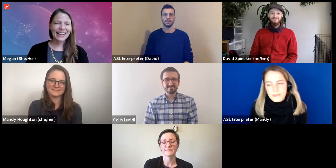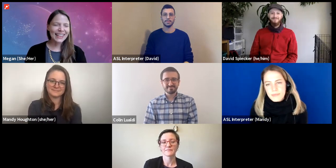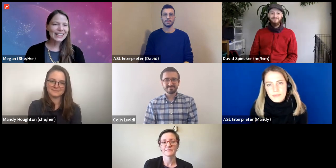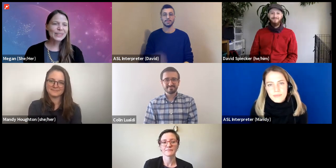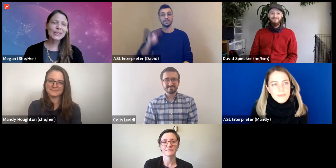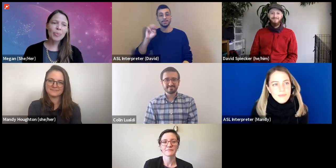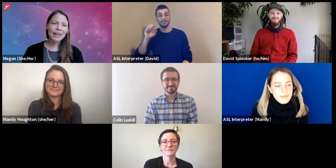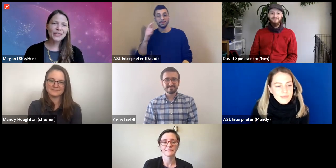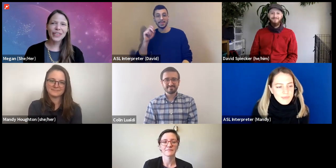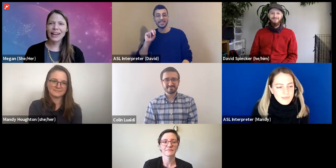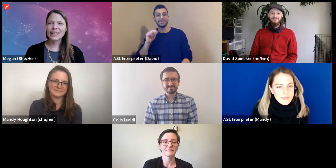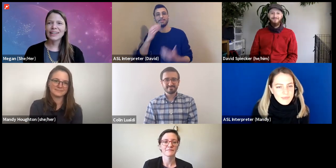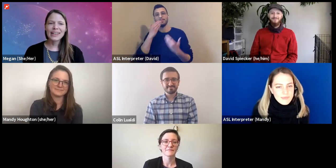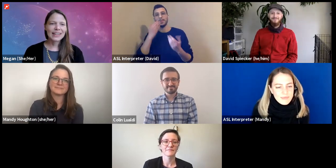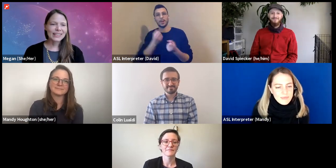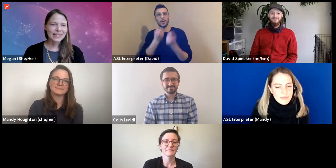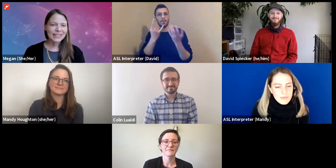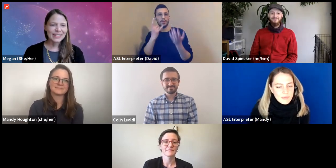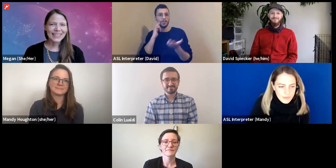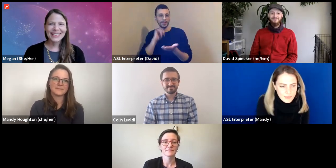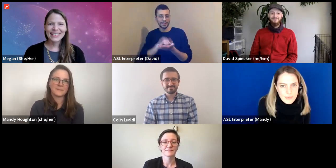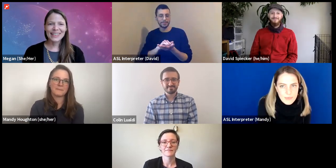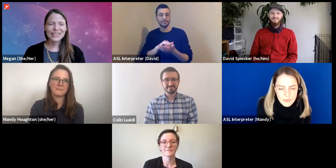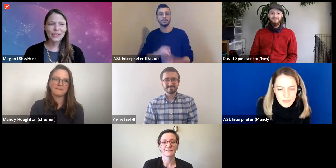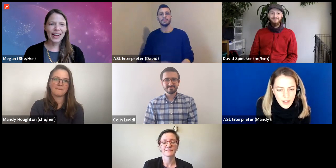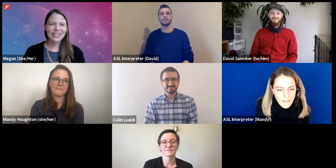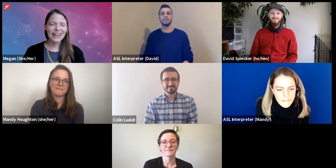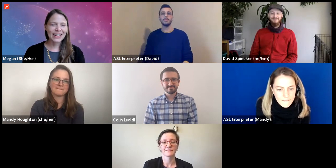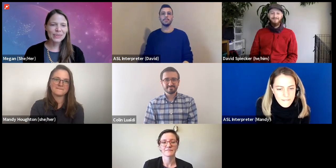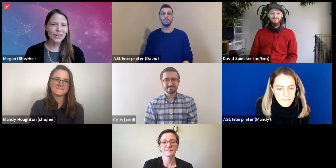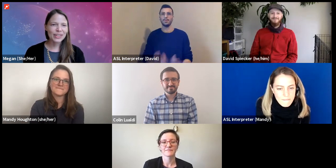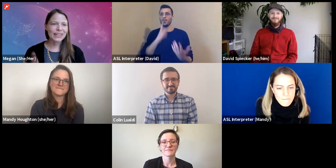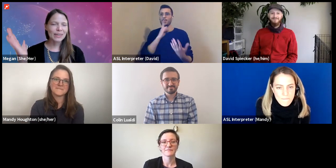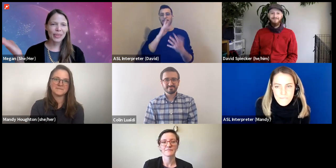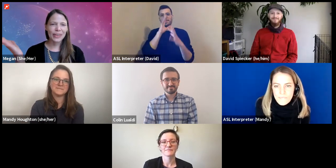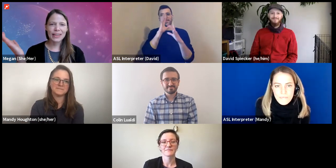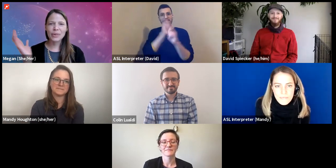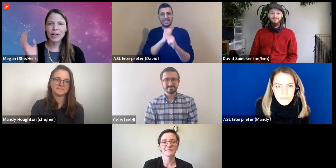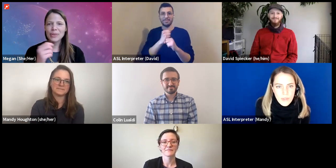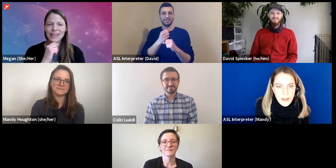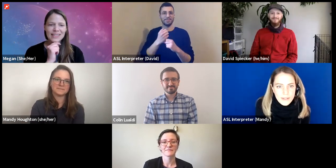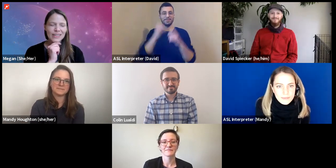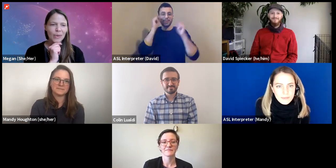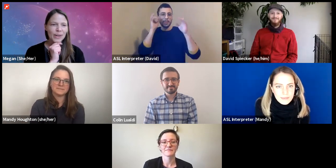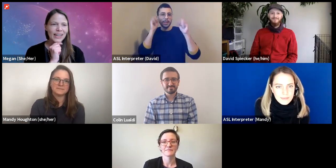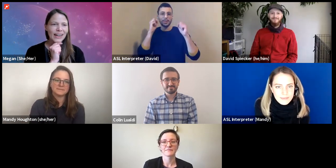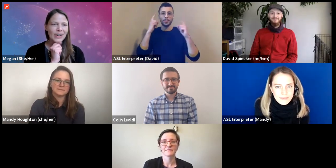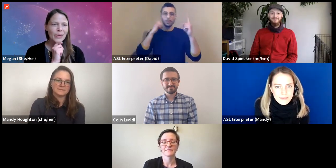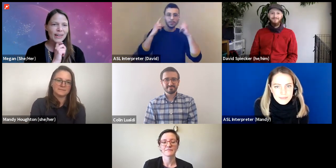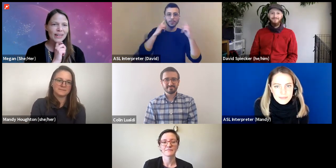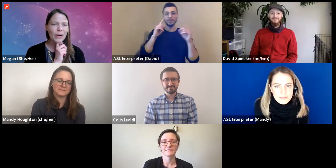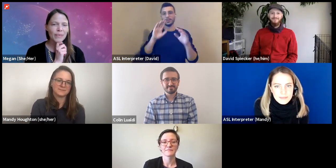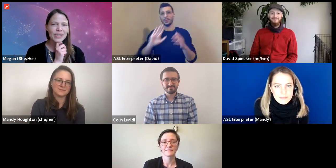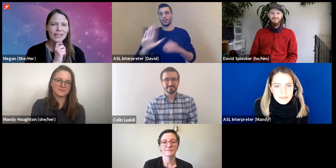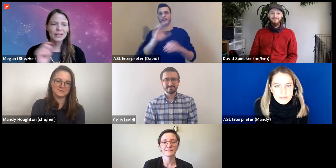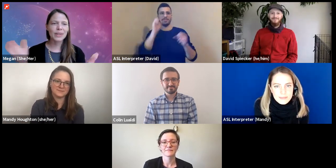All right, good. Thank you so much for that. That's so fascinating. It's wonderful to hear about the incredible science that you're all working on. I know